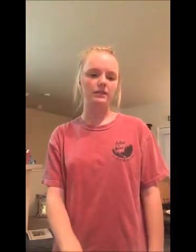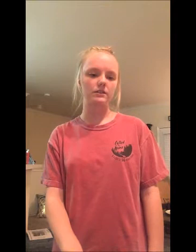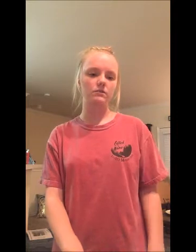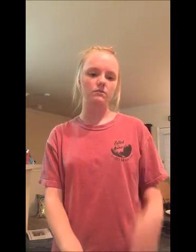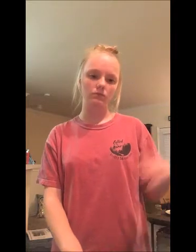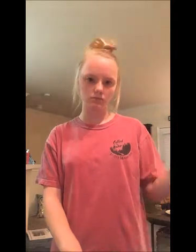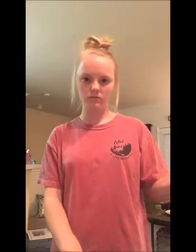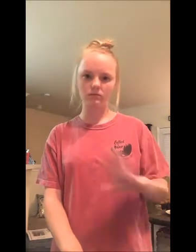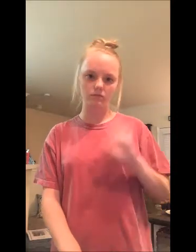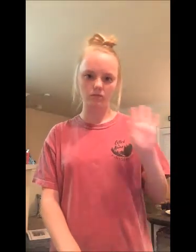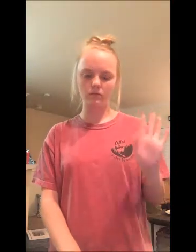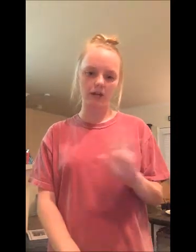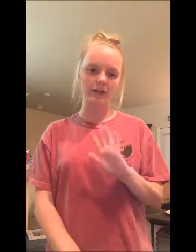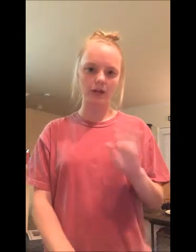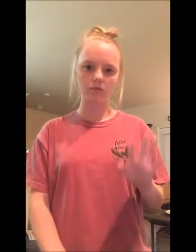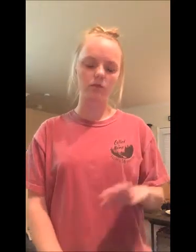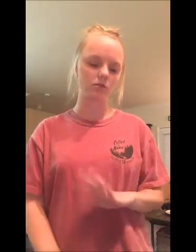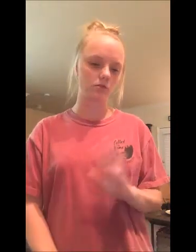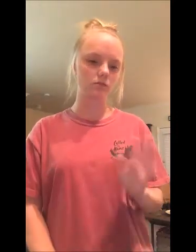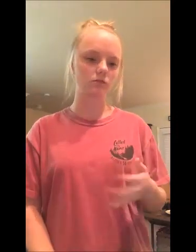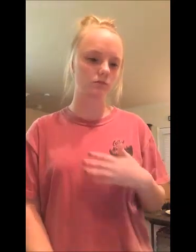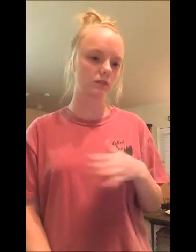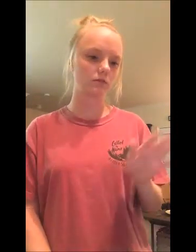And anyway,